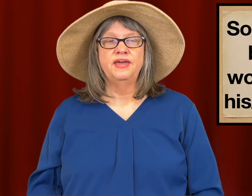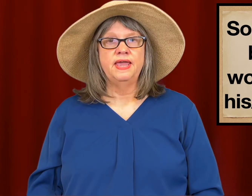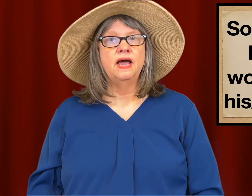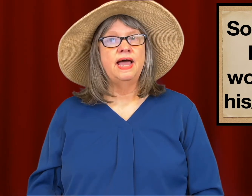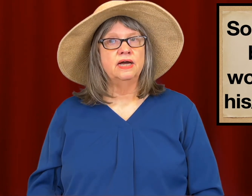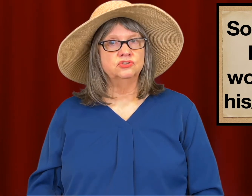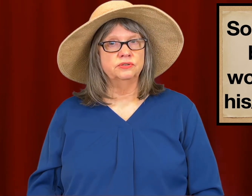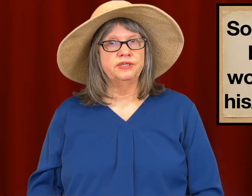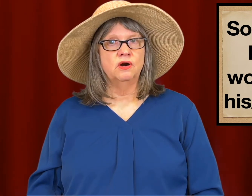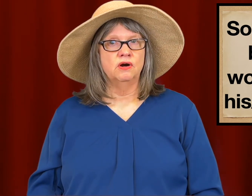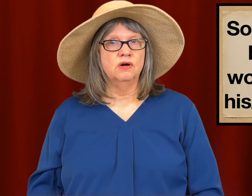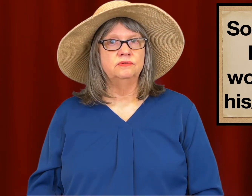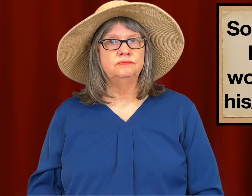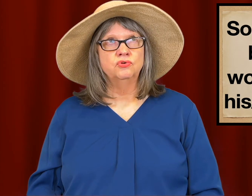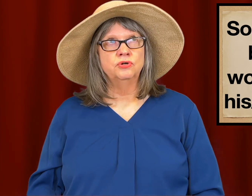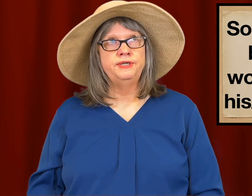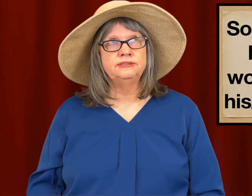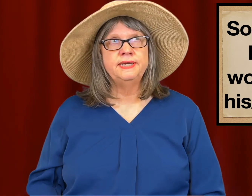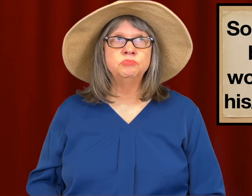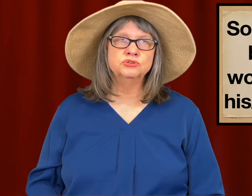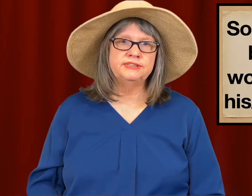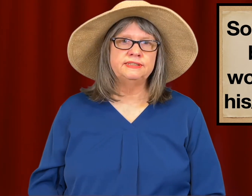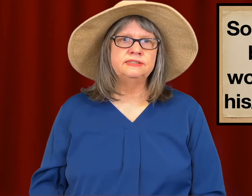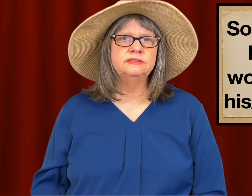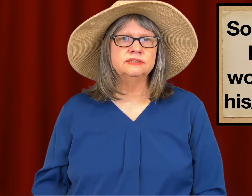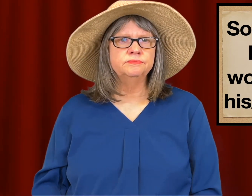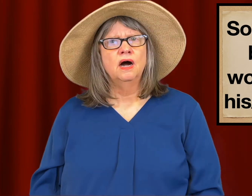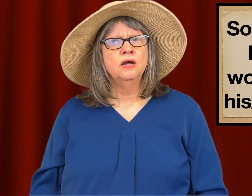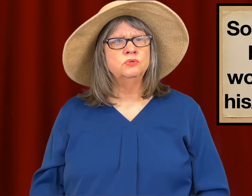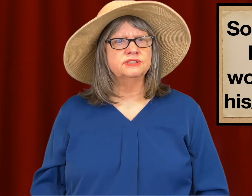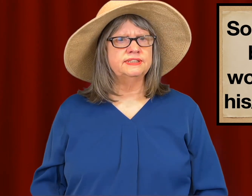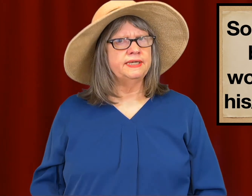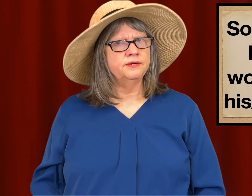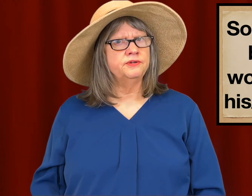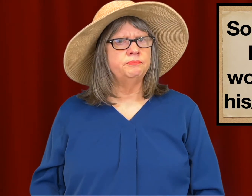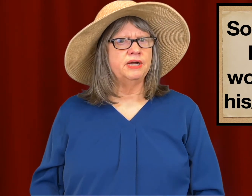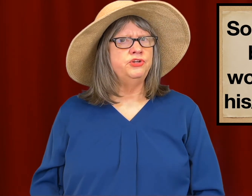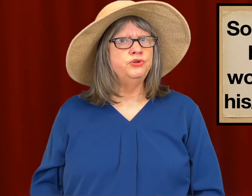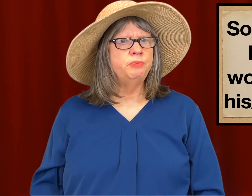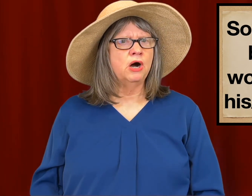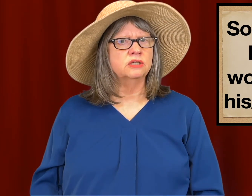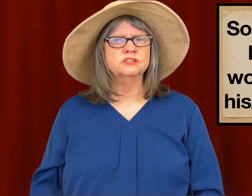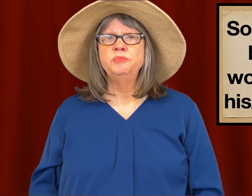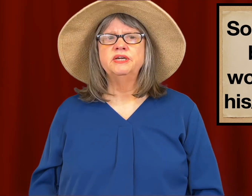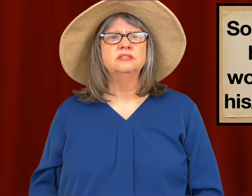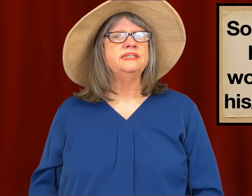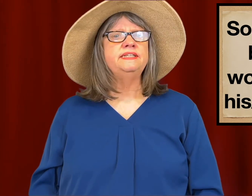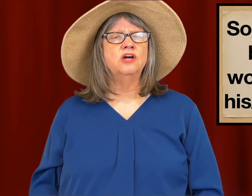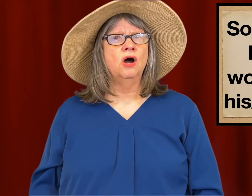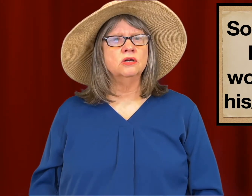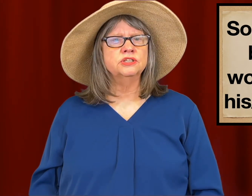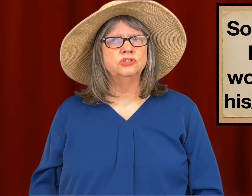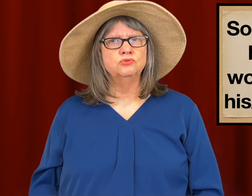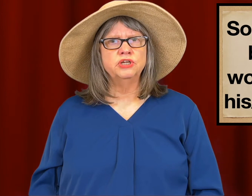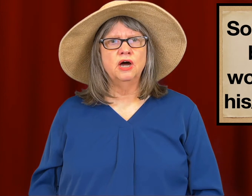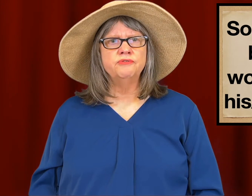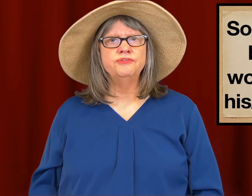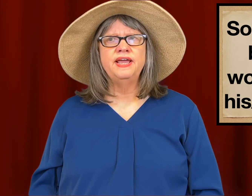they actually are. For an example sentence, I was scared of my new boss because he talked so tough